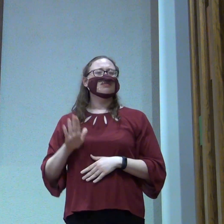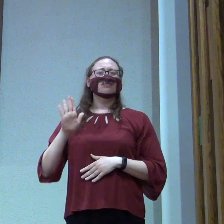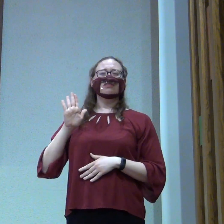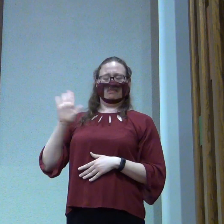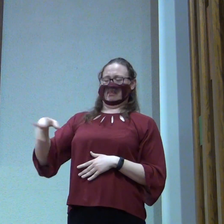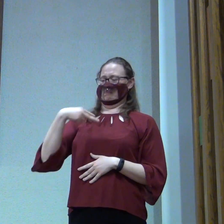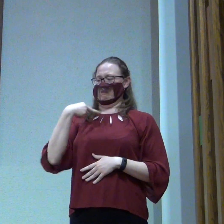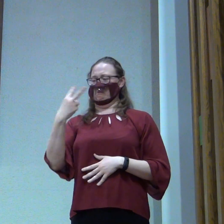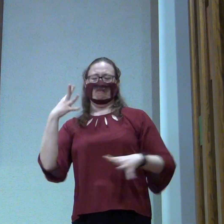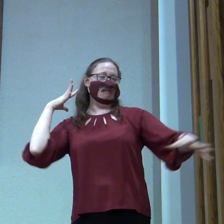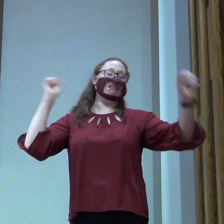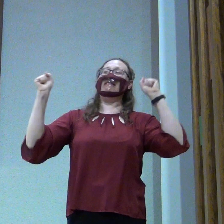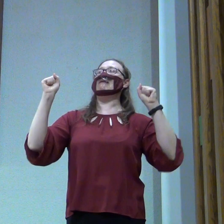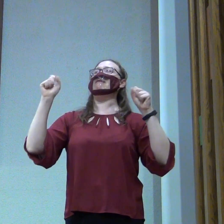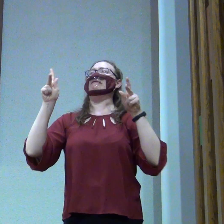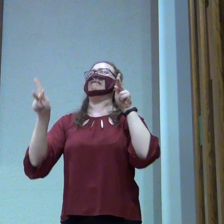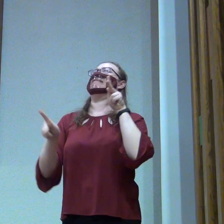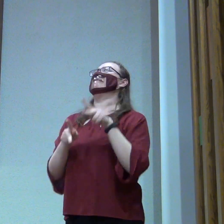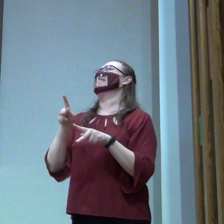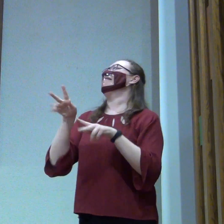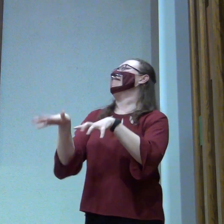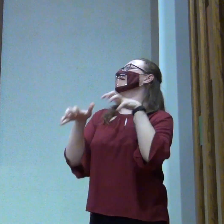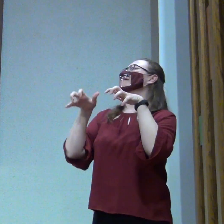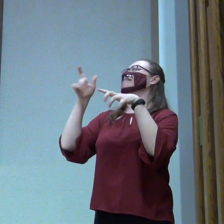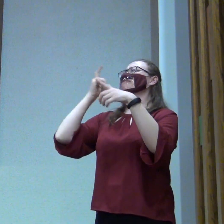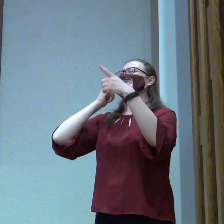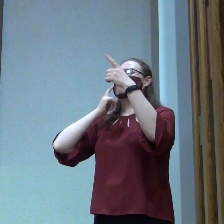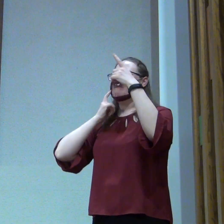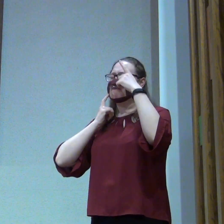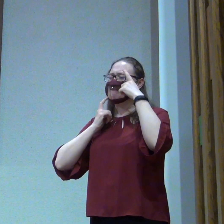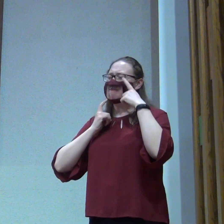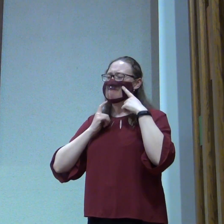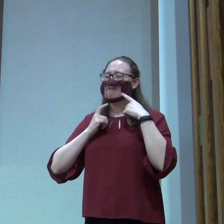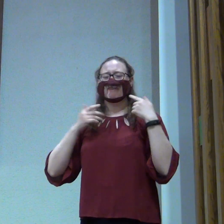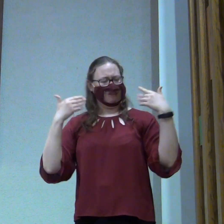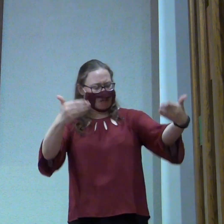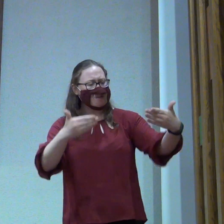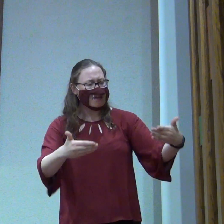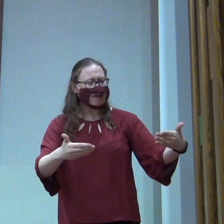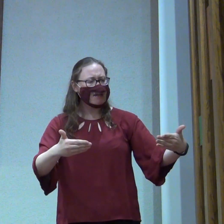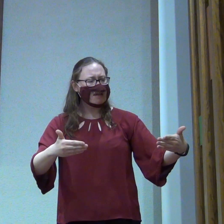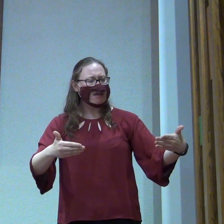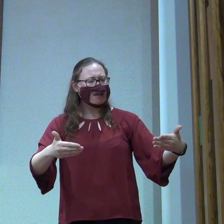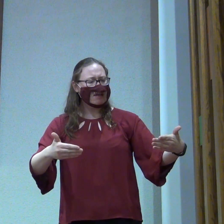raucous, and we were weeping. Cover your heads.